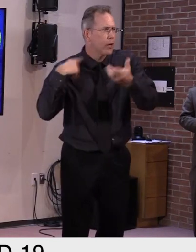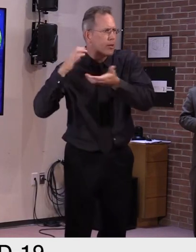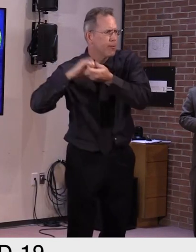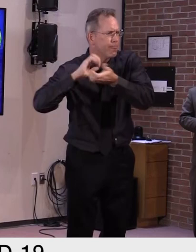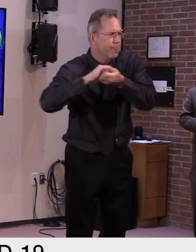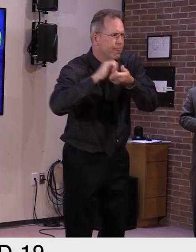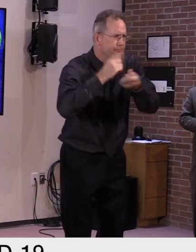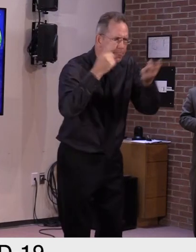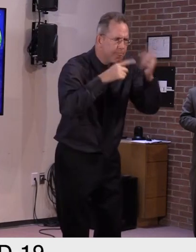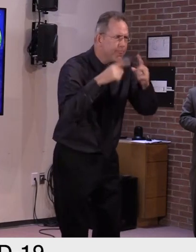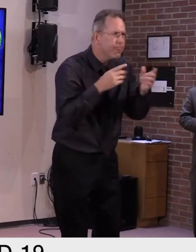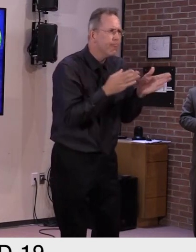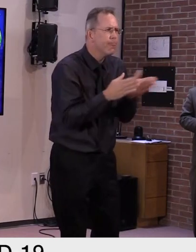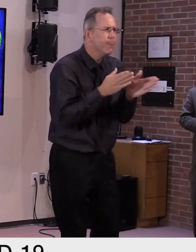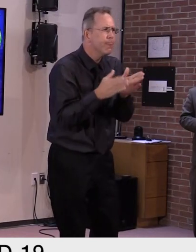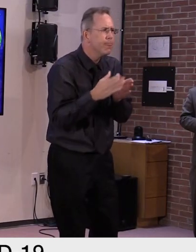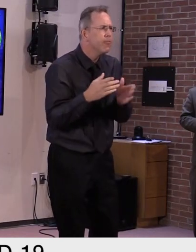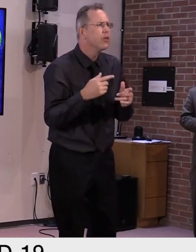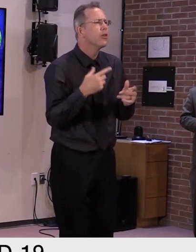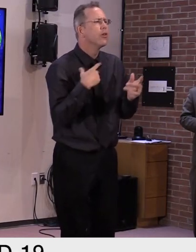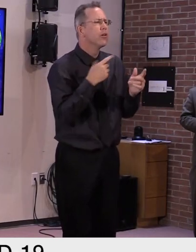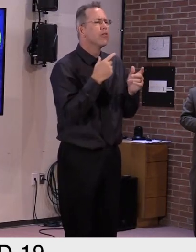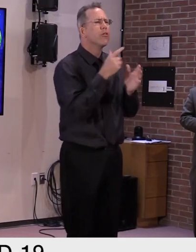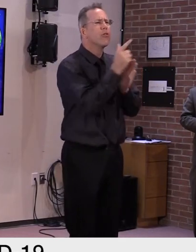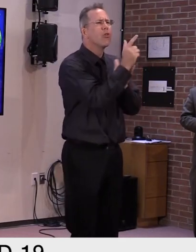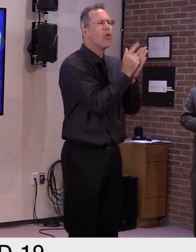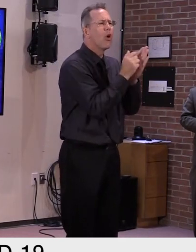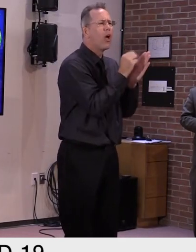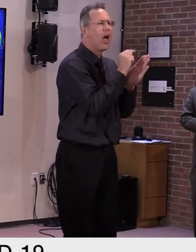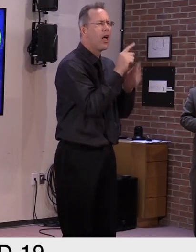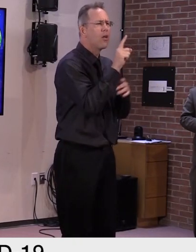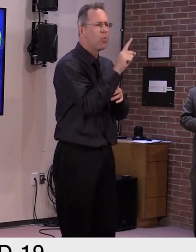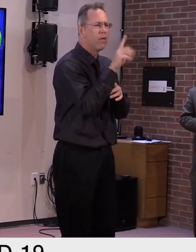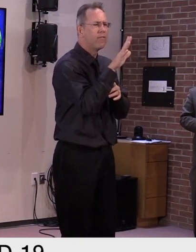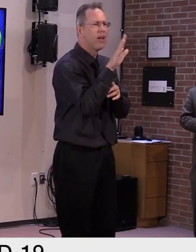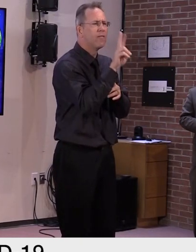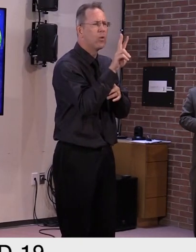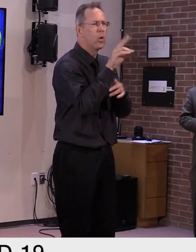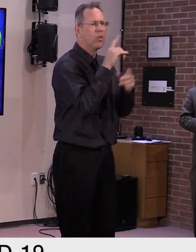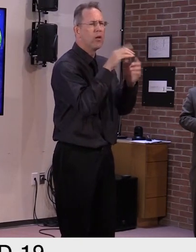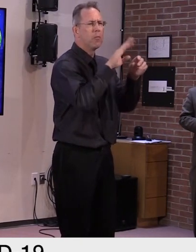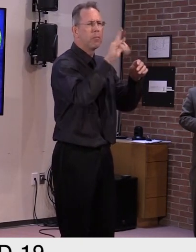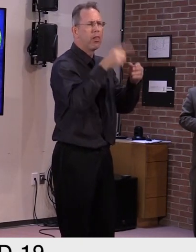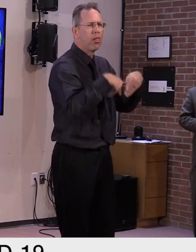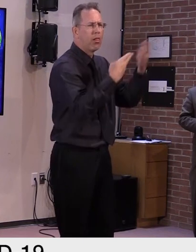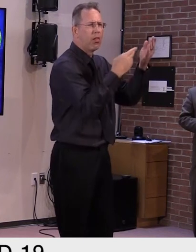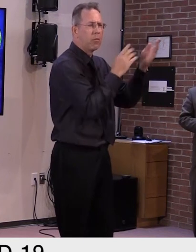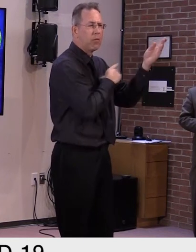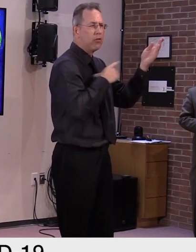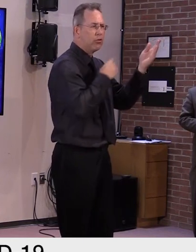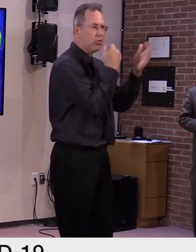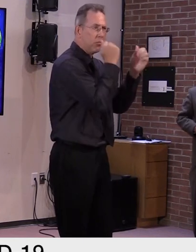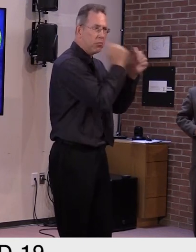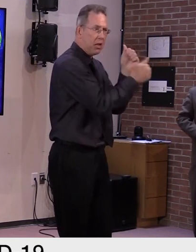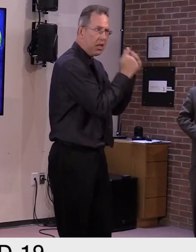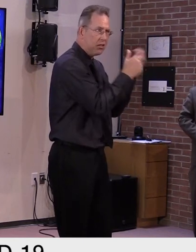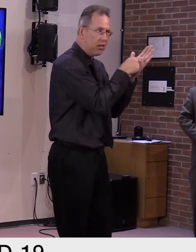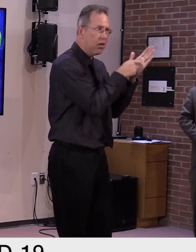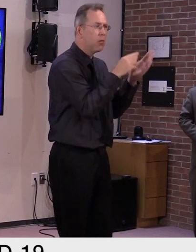into being to stand up the next round of economic development recovery grants to support our business